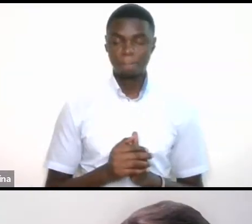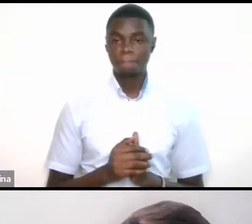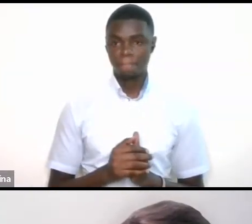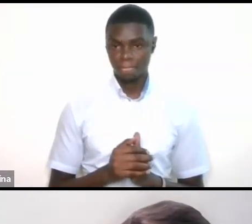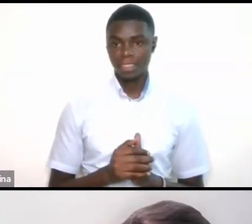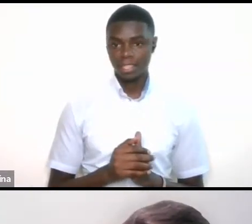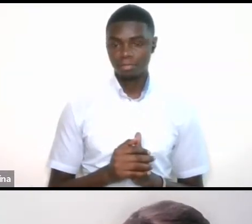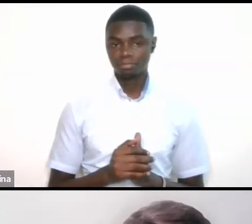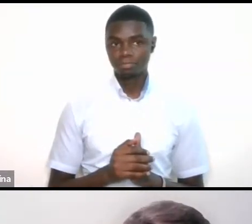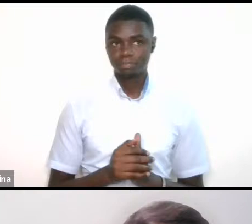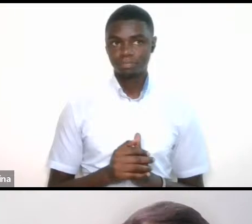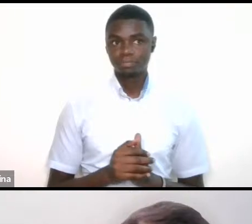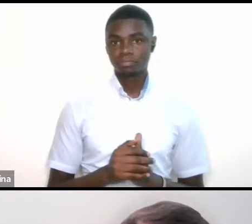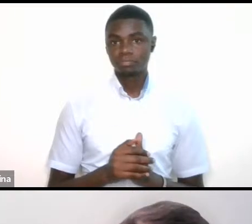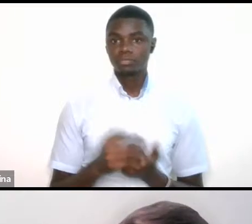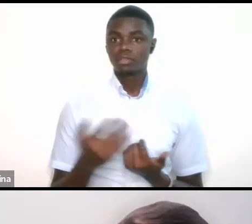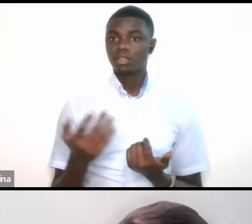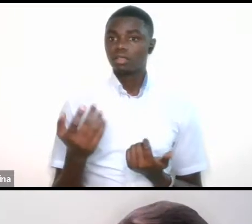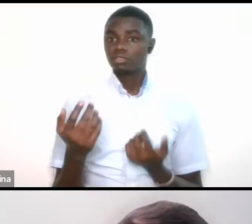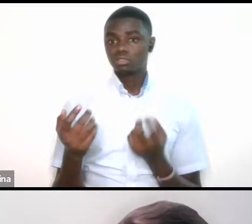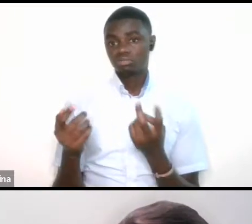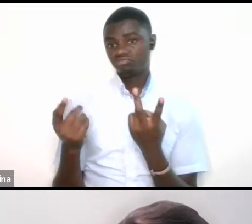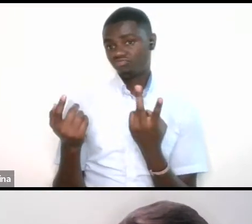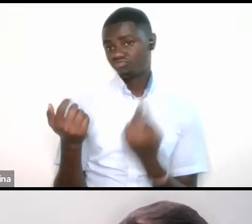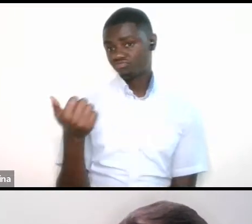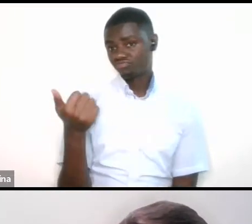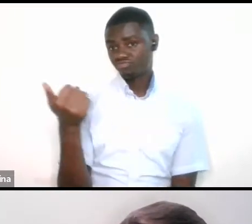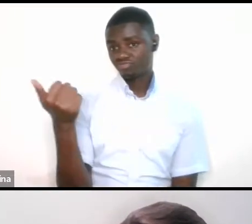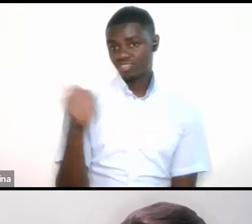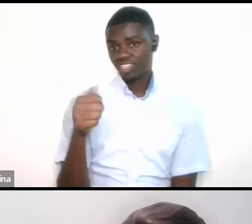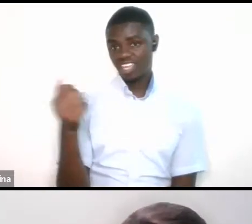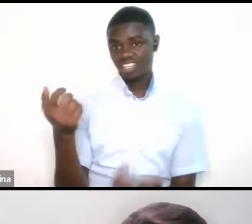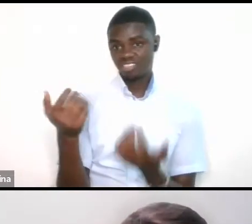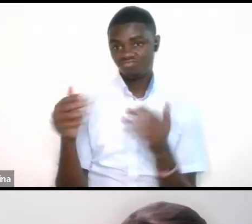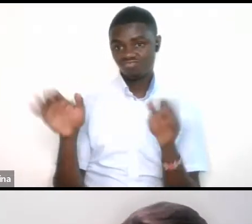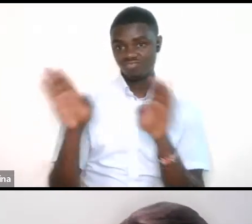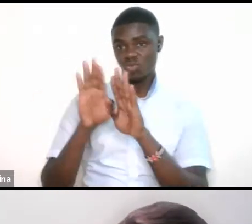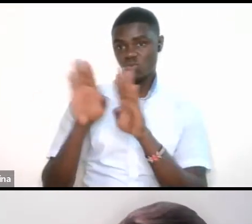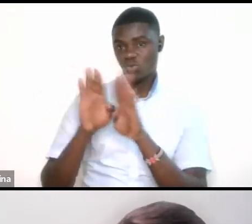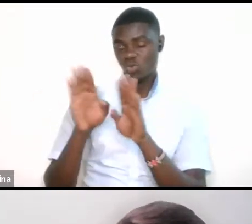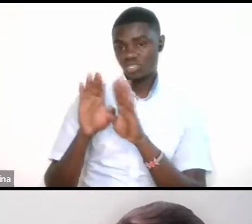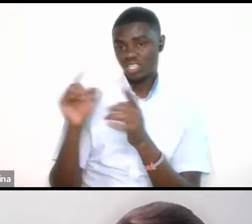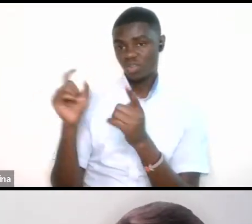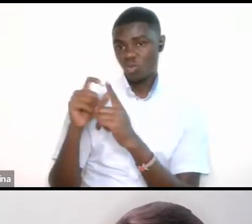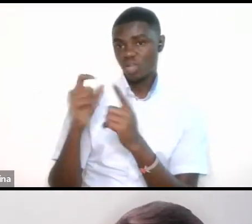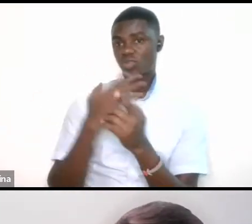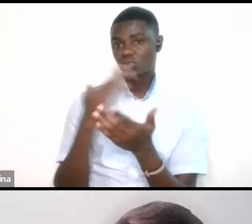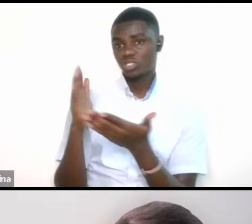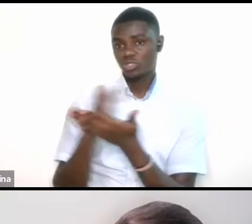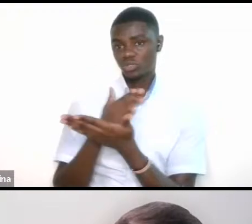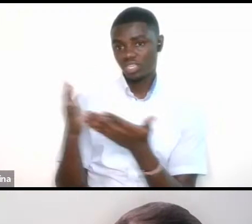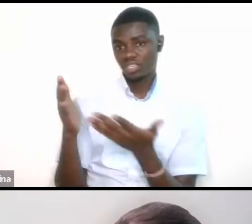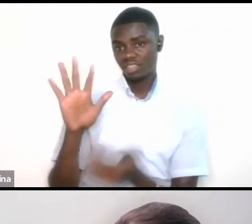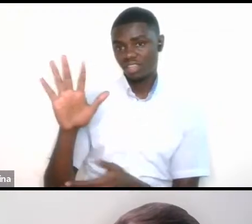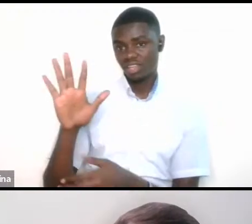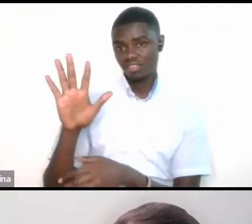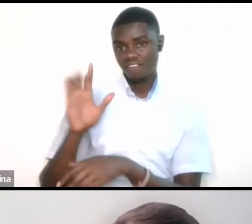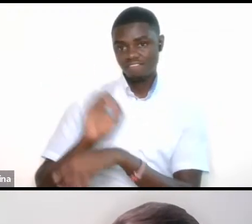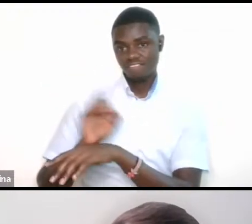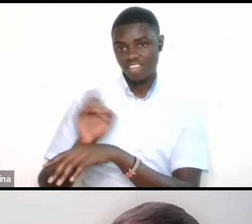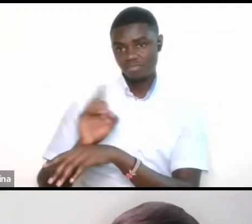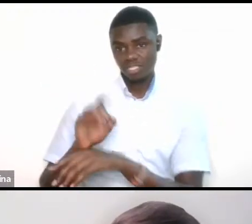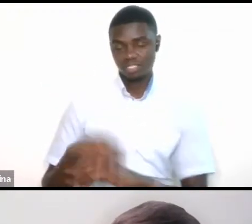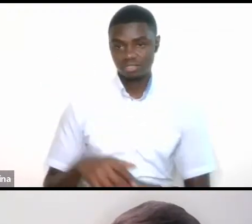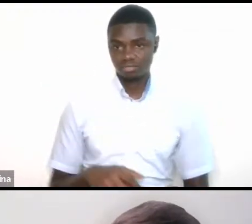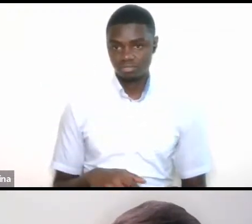So do either of you have any closing thoughts that you want to share in our last 5 minutes? I